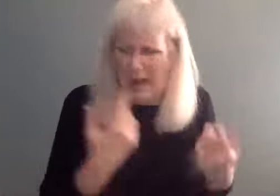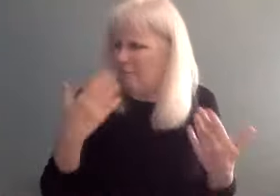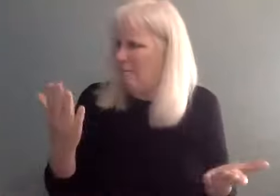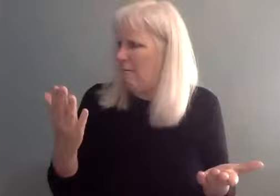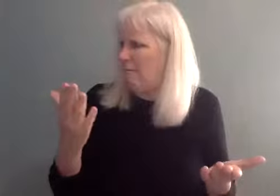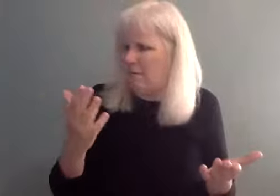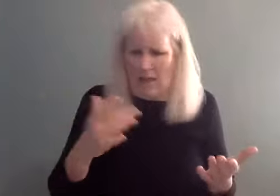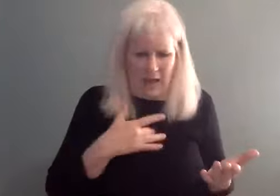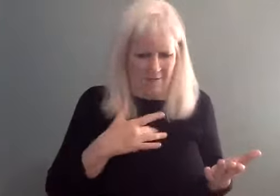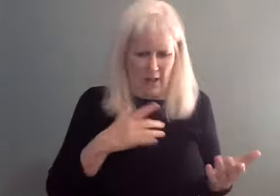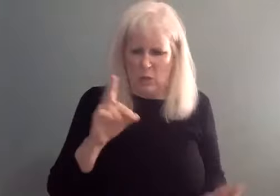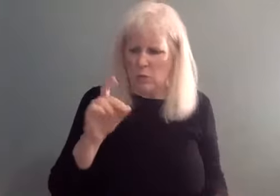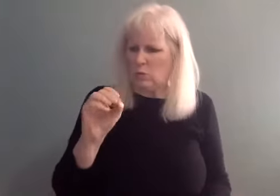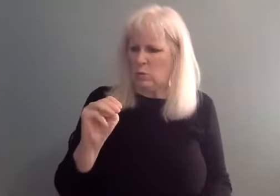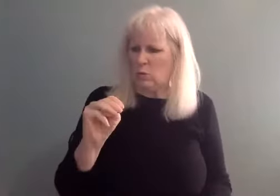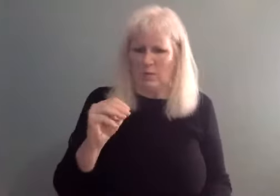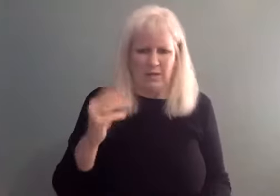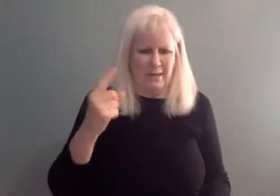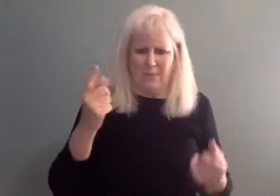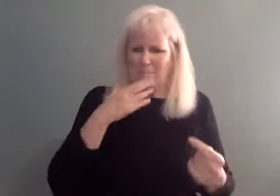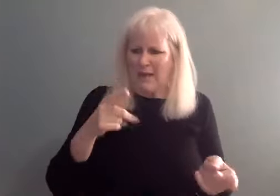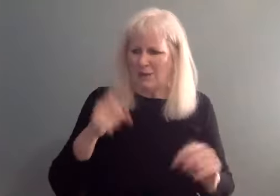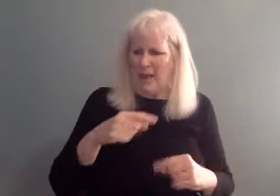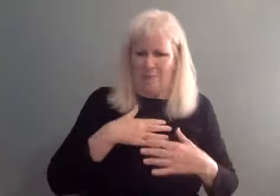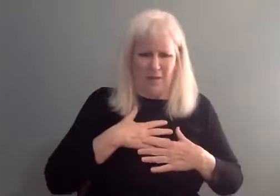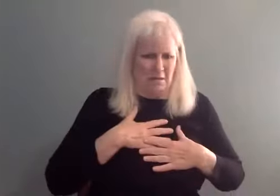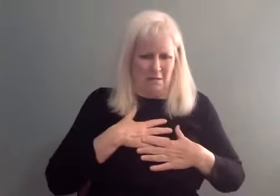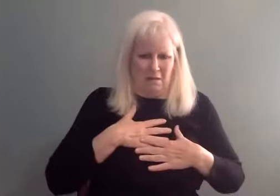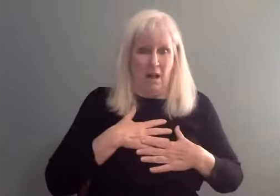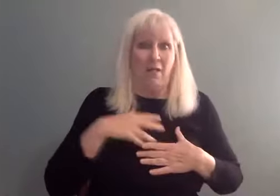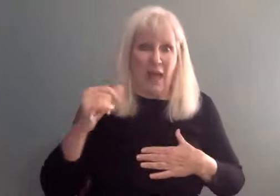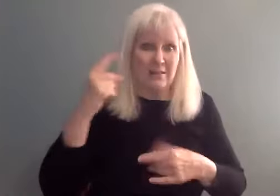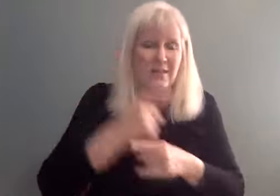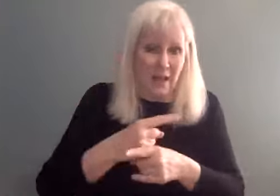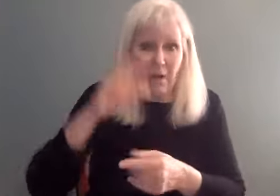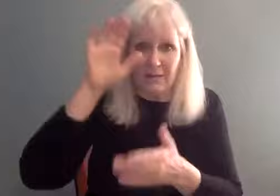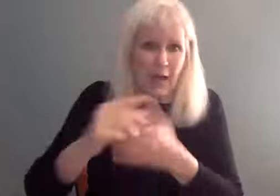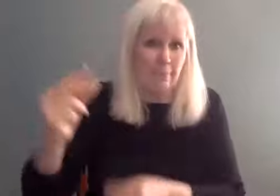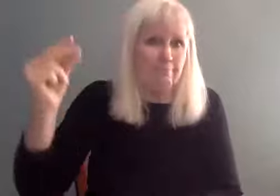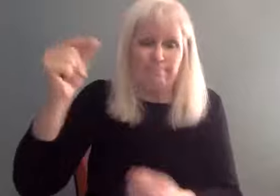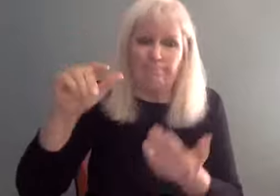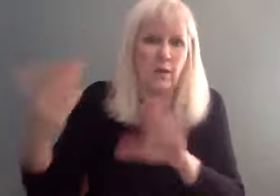impending doom and it's not mine, is what I said to her. And that was my dad's day. It was fast, it was over, it was an accident on his